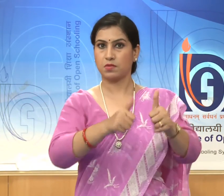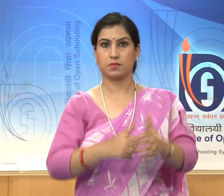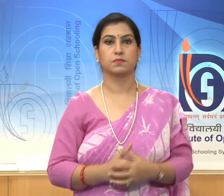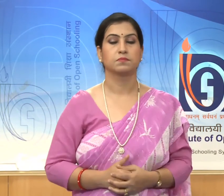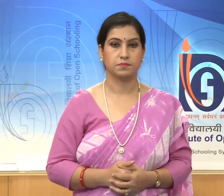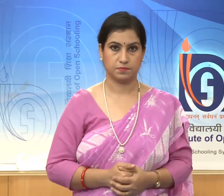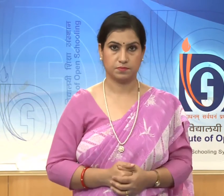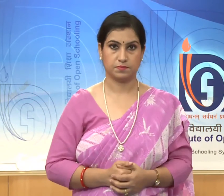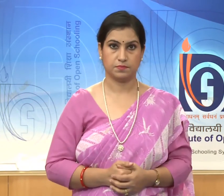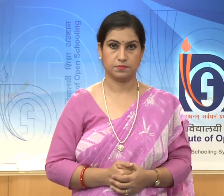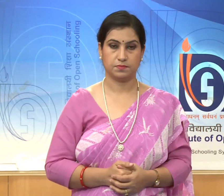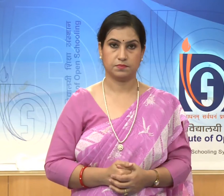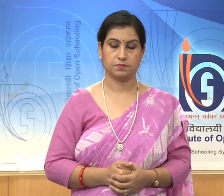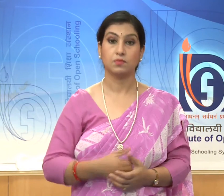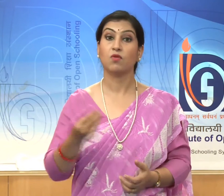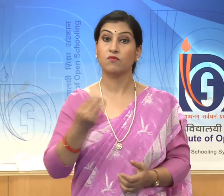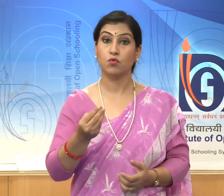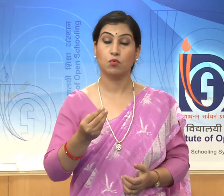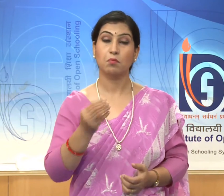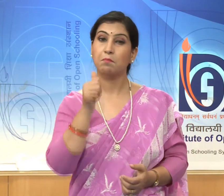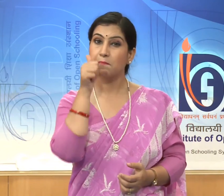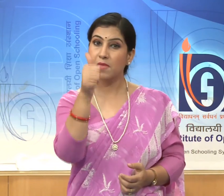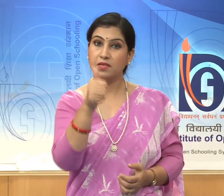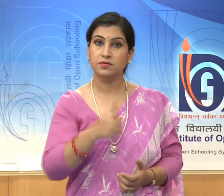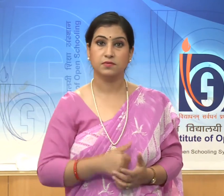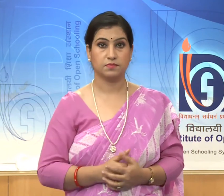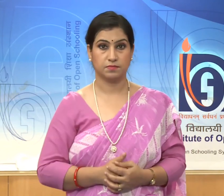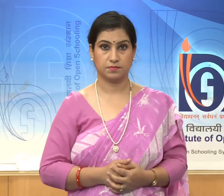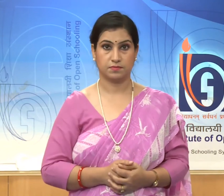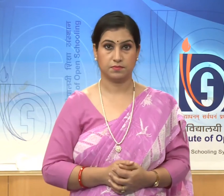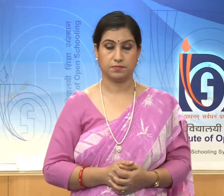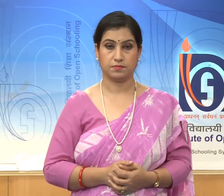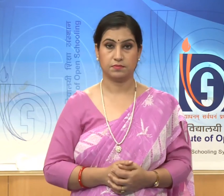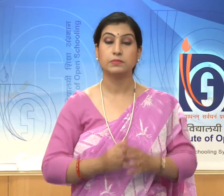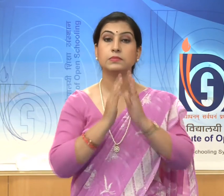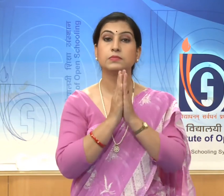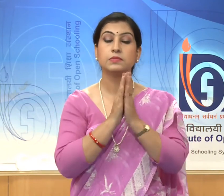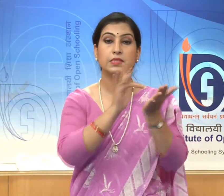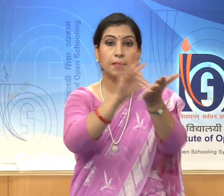Some of the best temple architectures